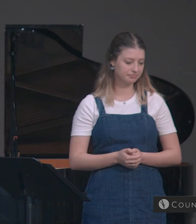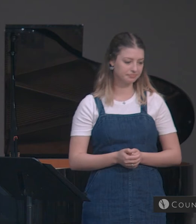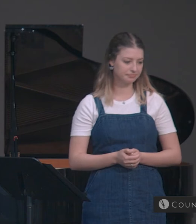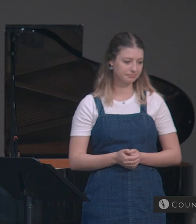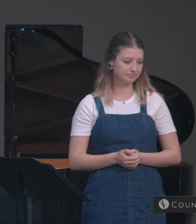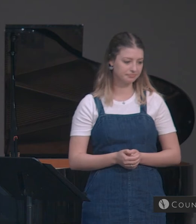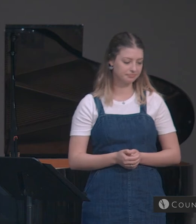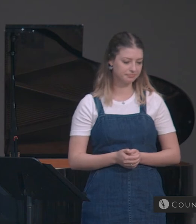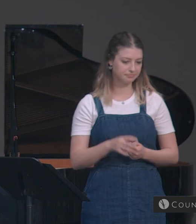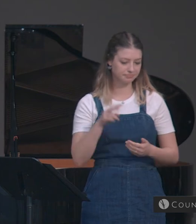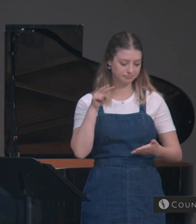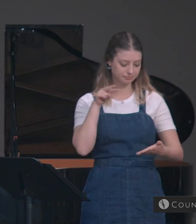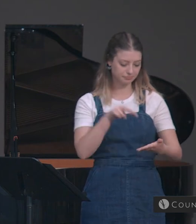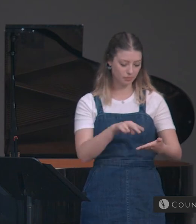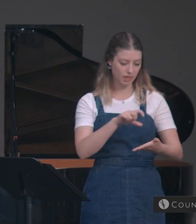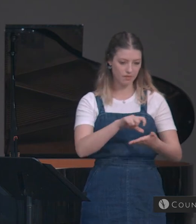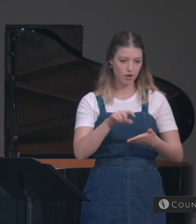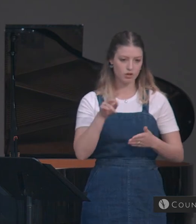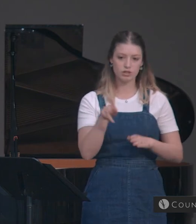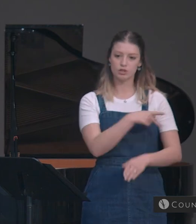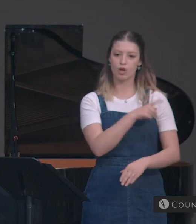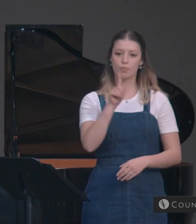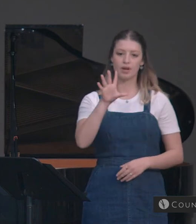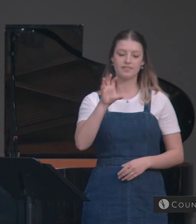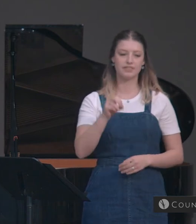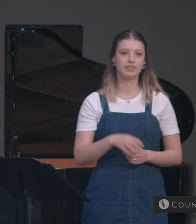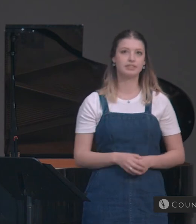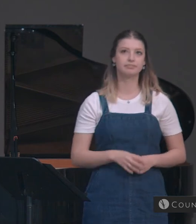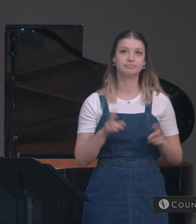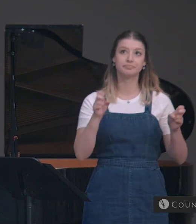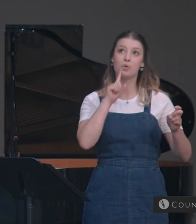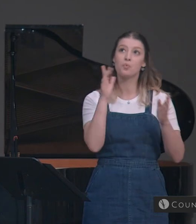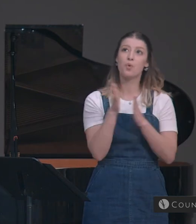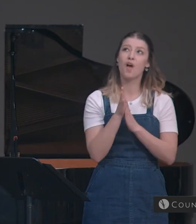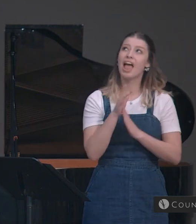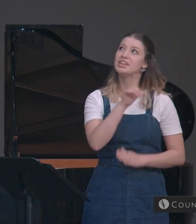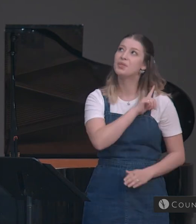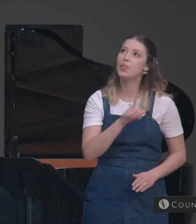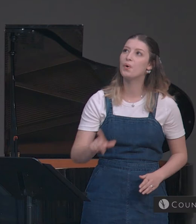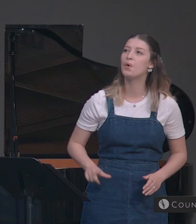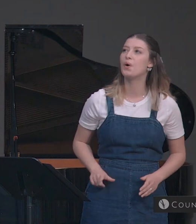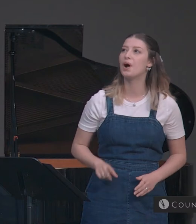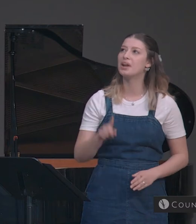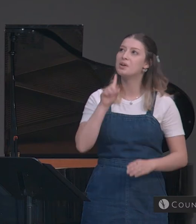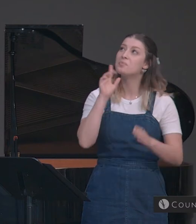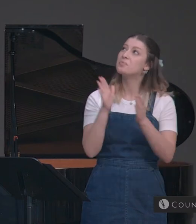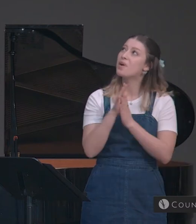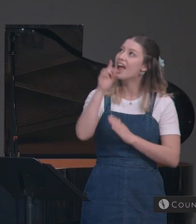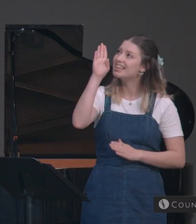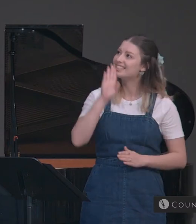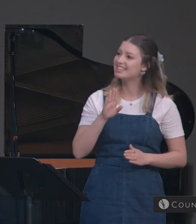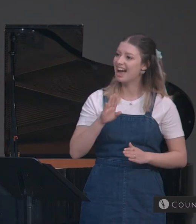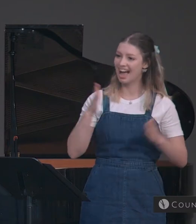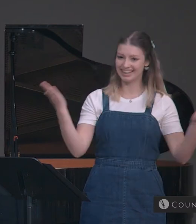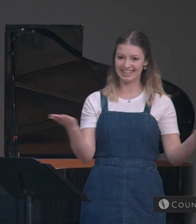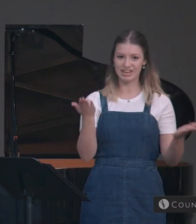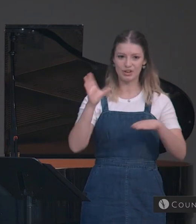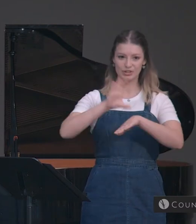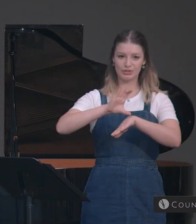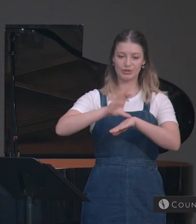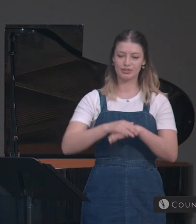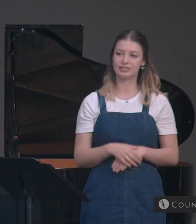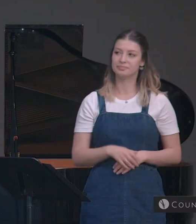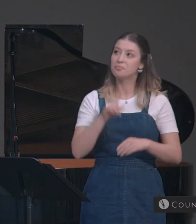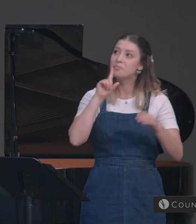I want to draw your attention to these verses. Praise the Lord. Praise God in His sanctuary.